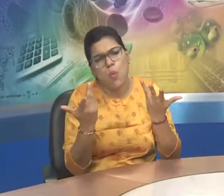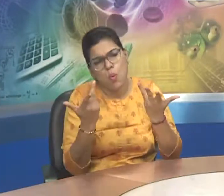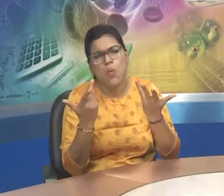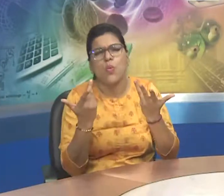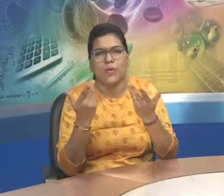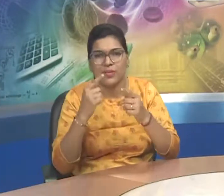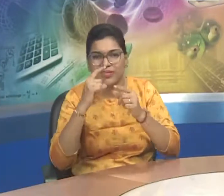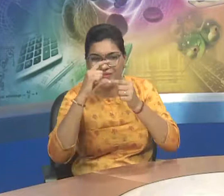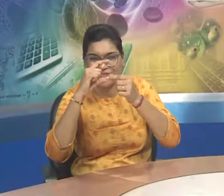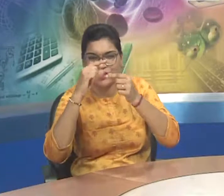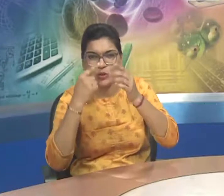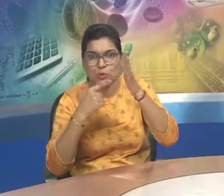or